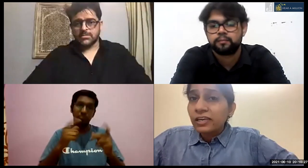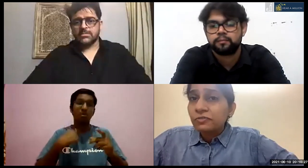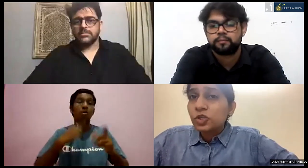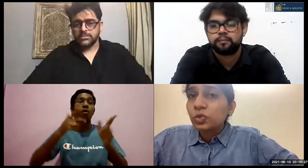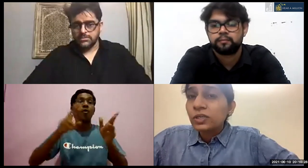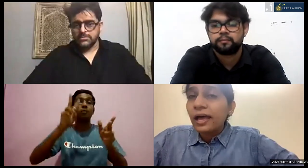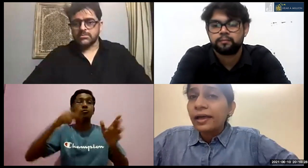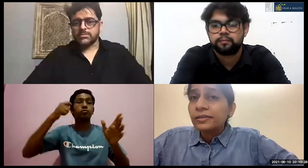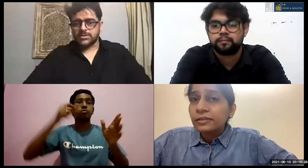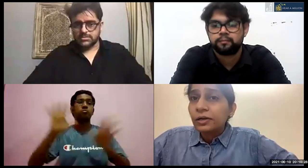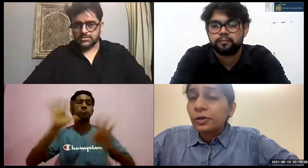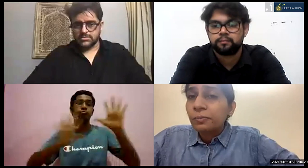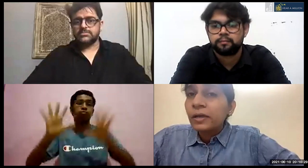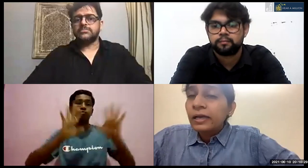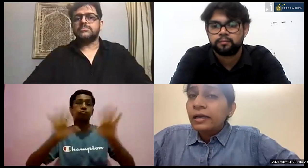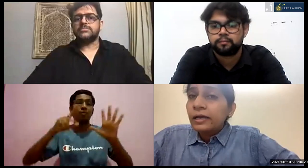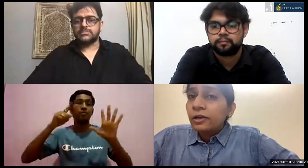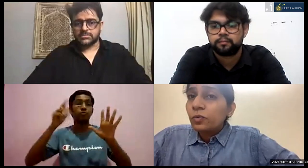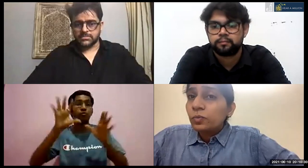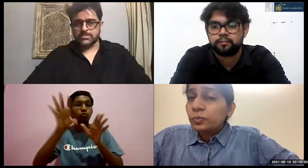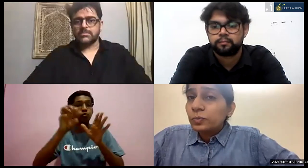them very visual and